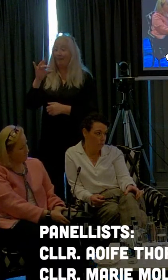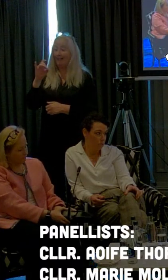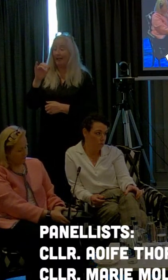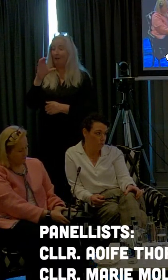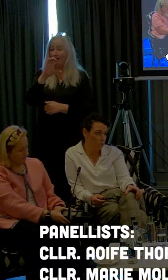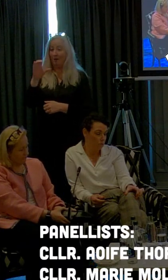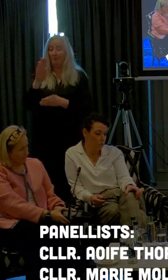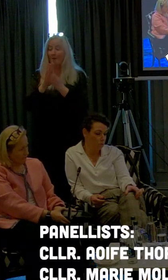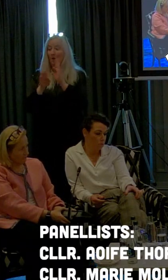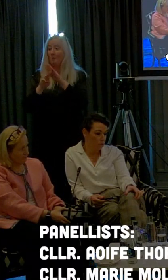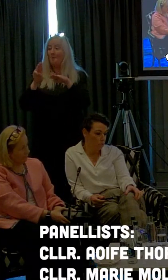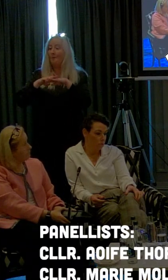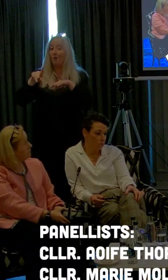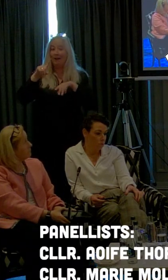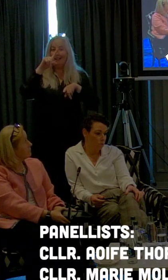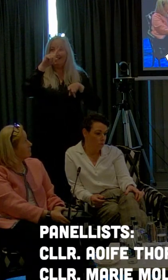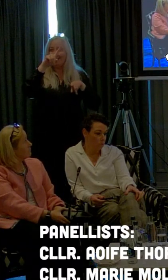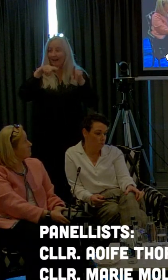the more,